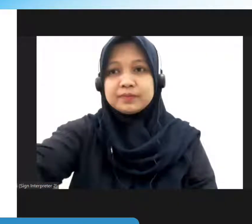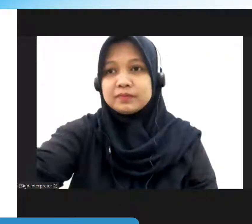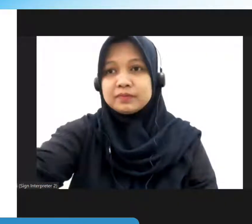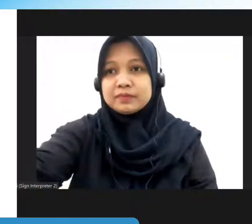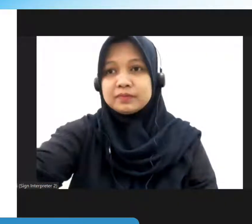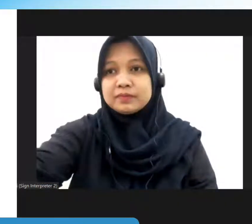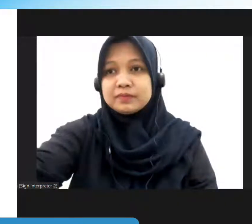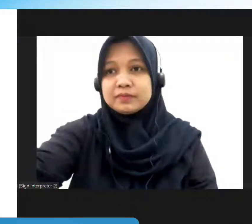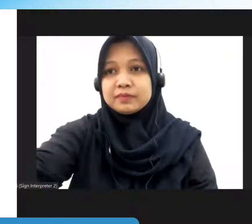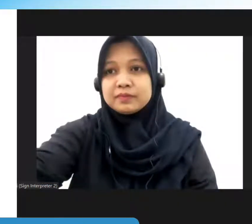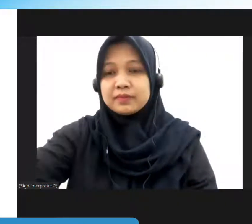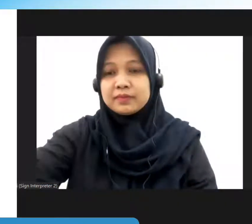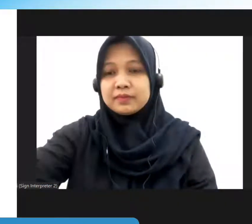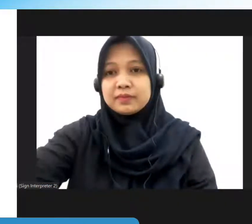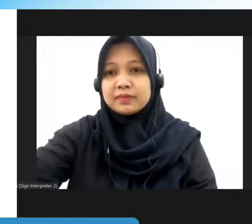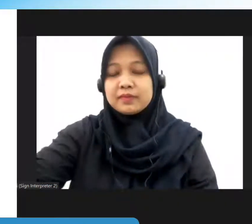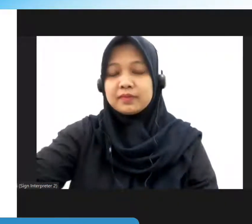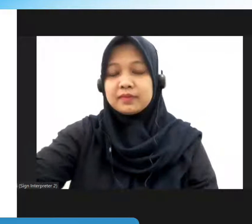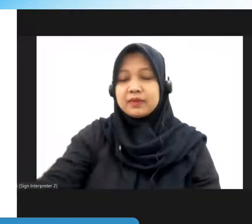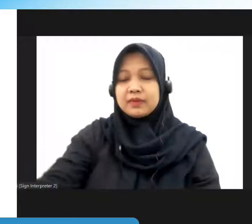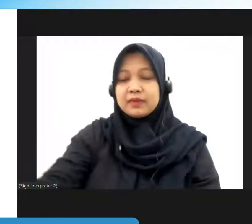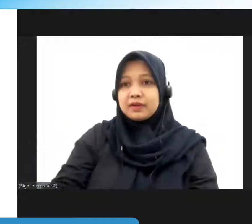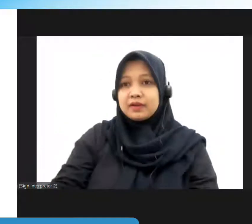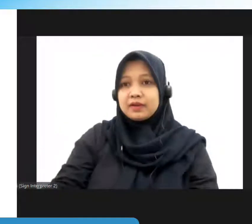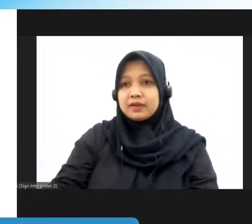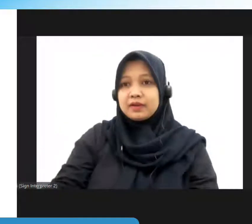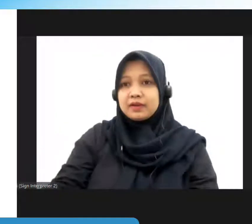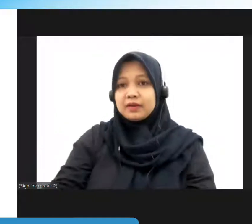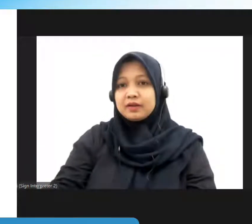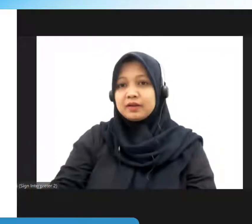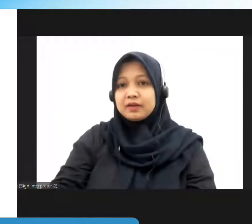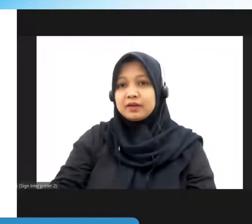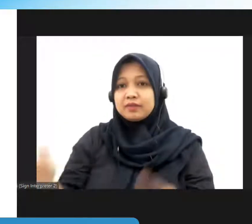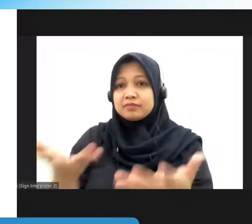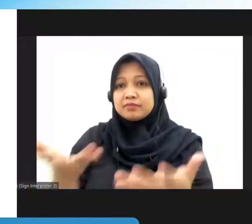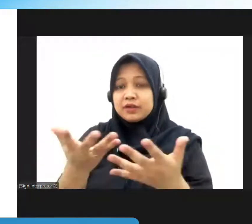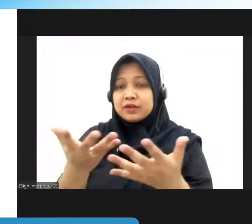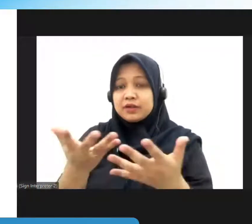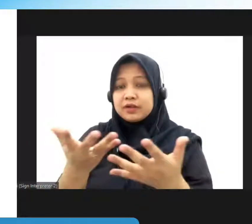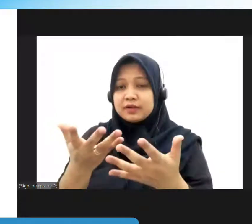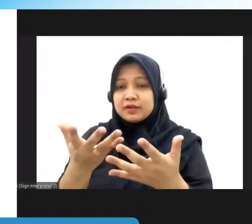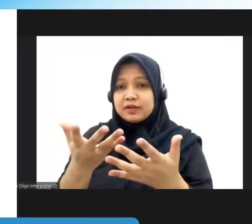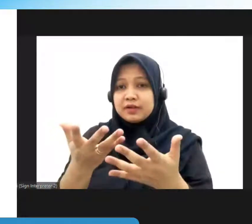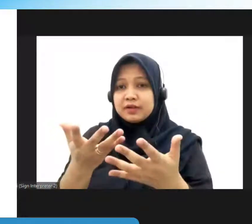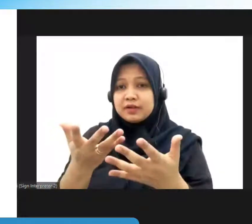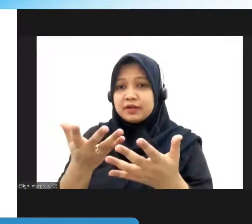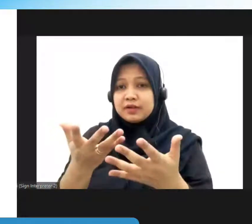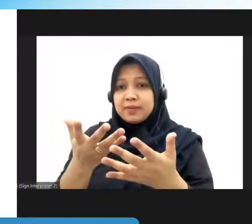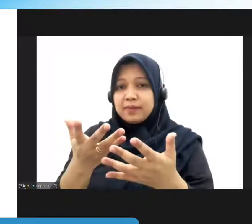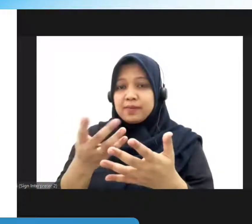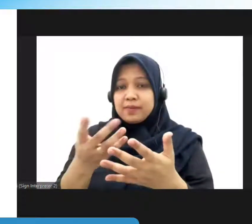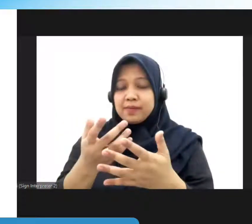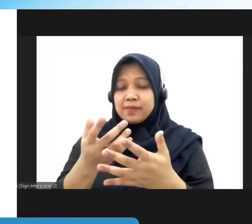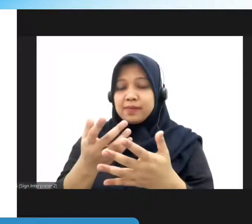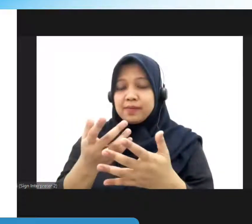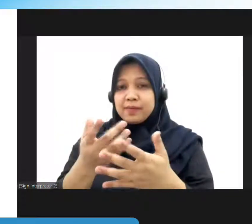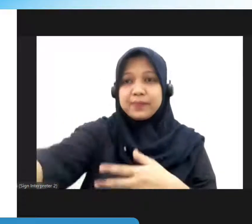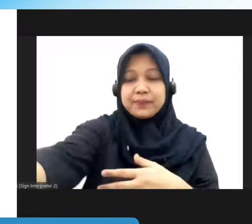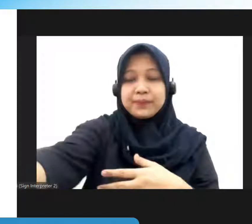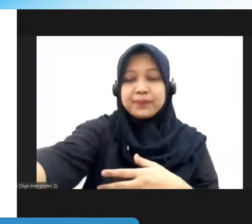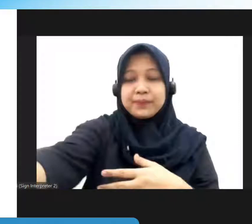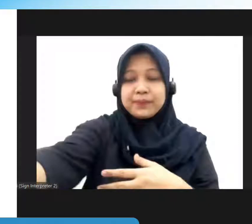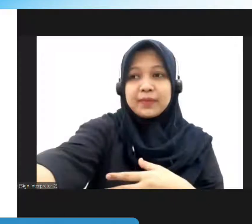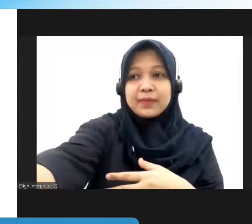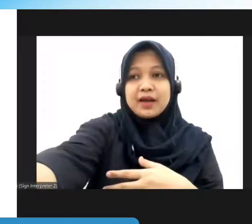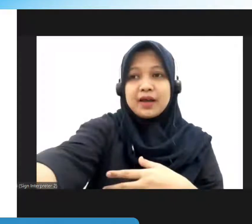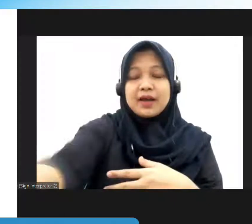I think we'll give it to around 5 to 7 minutes there. Okay. Yeah. Yeah. So thanks, Kia. I think